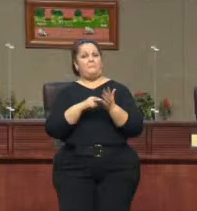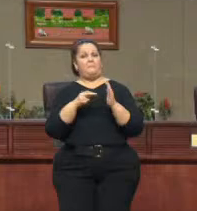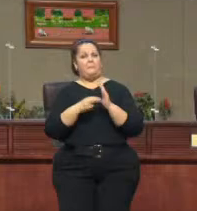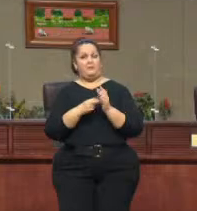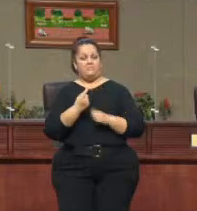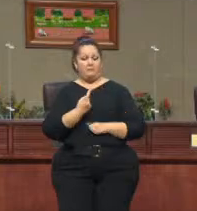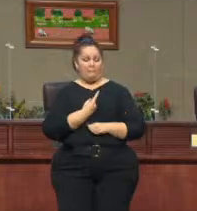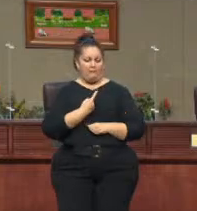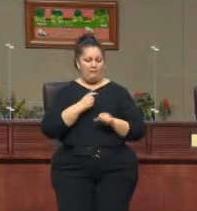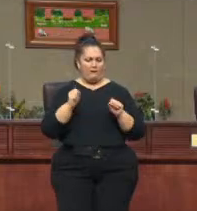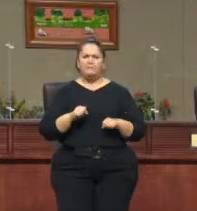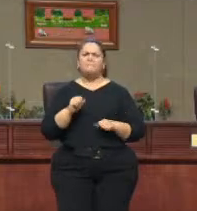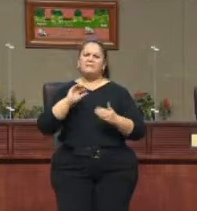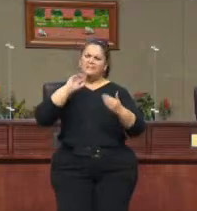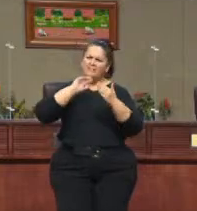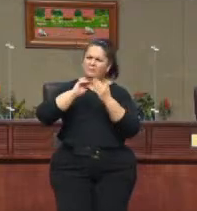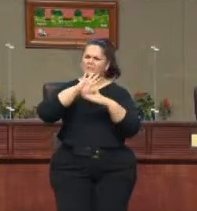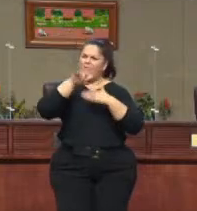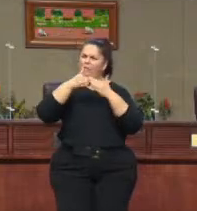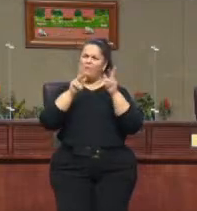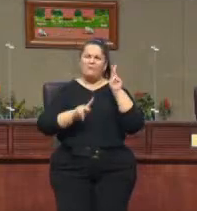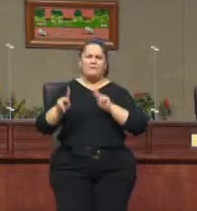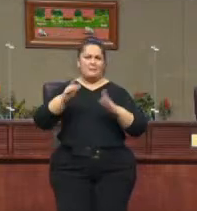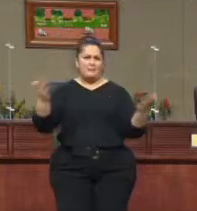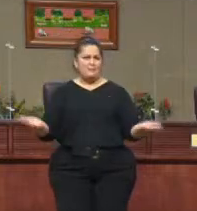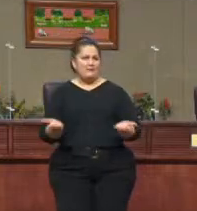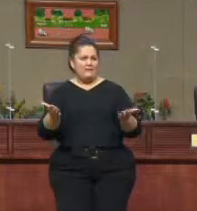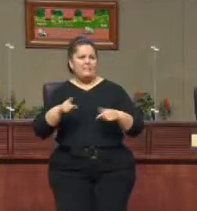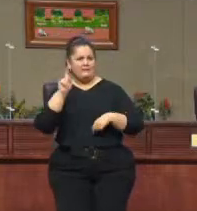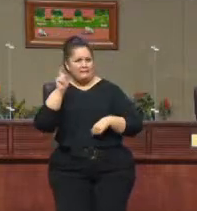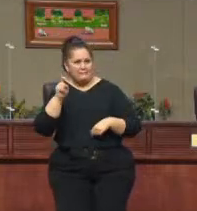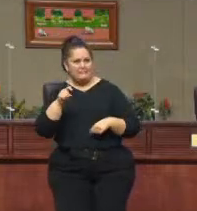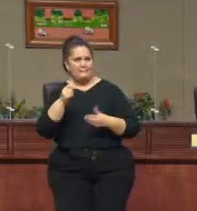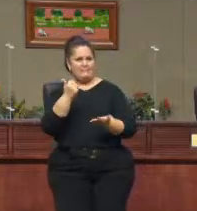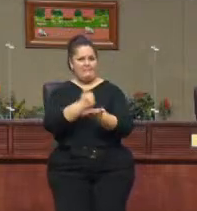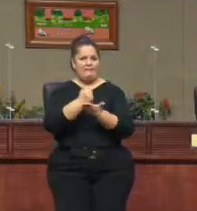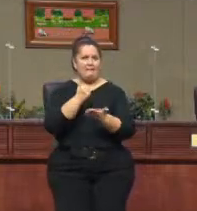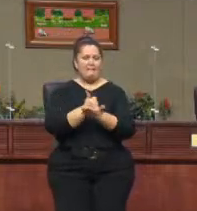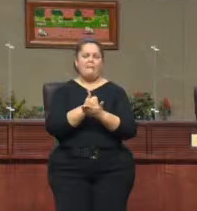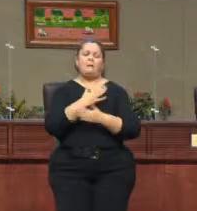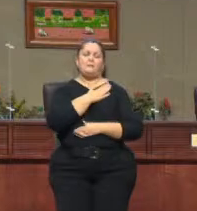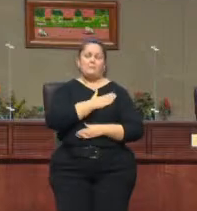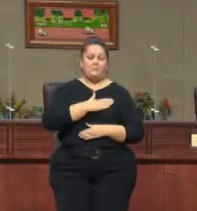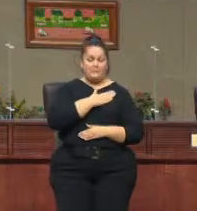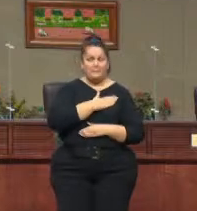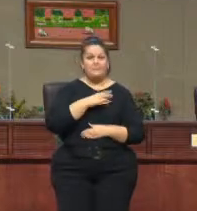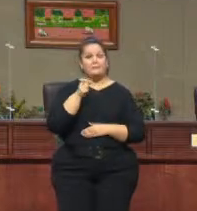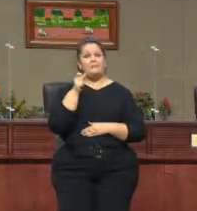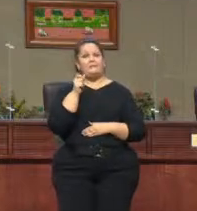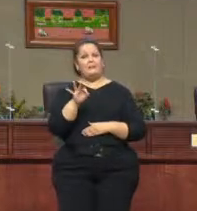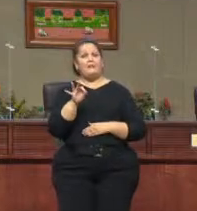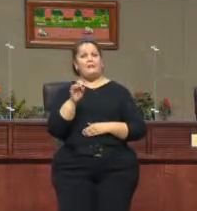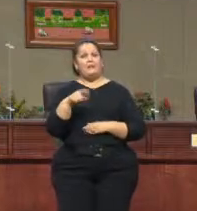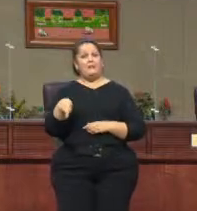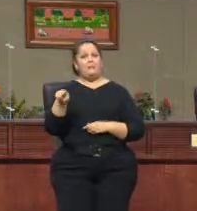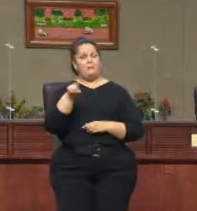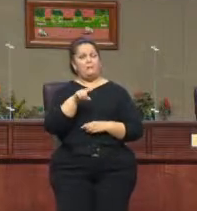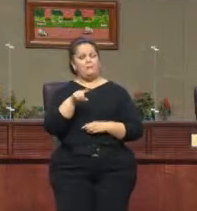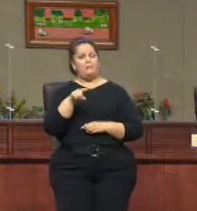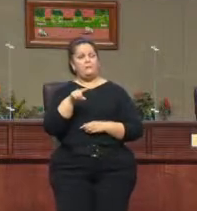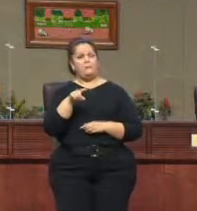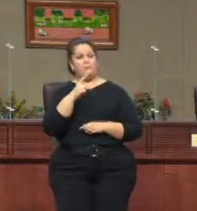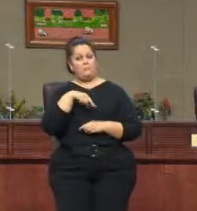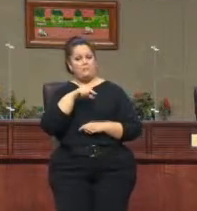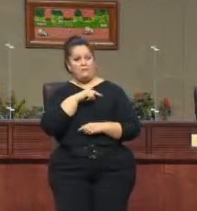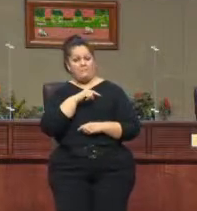effort. We rely on your help to get to herd immunity, and I pledge to you that if we continue our